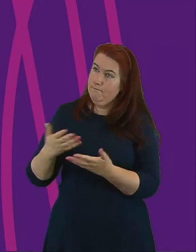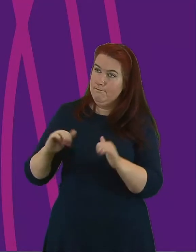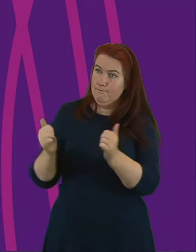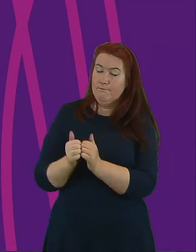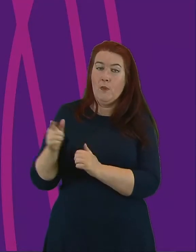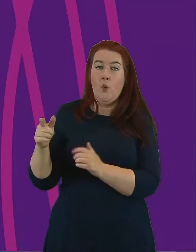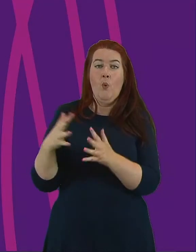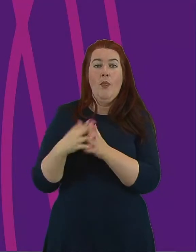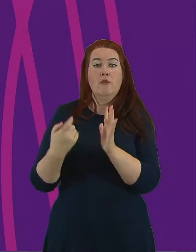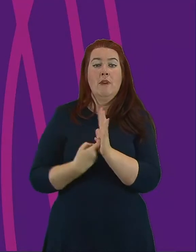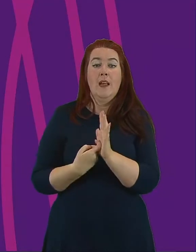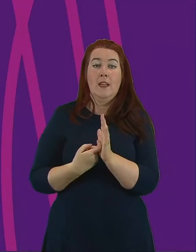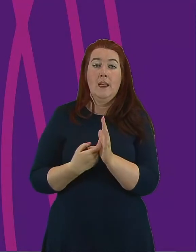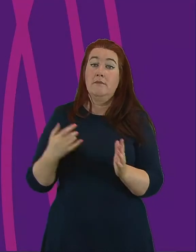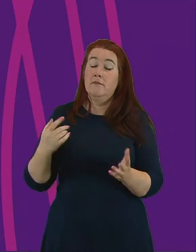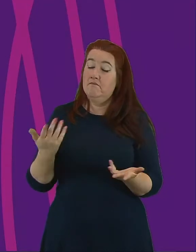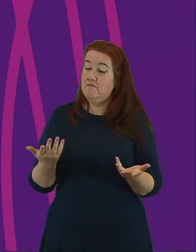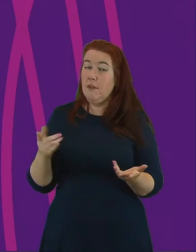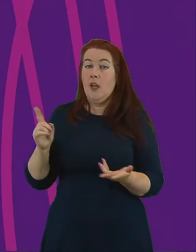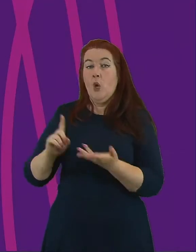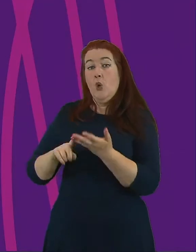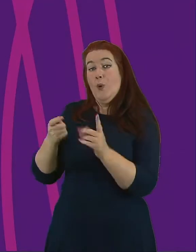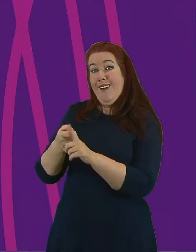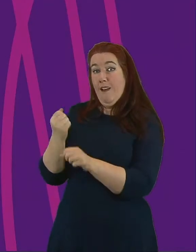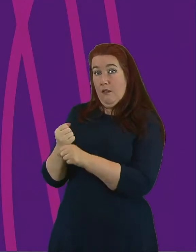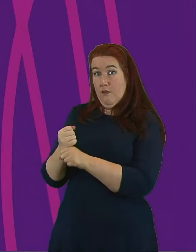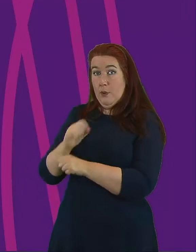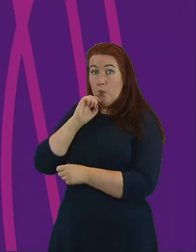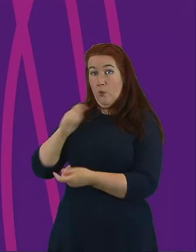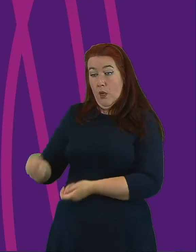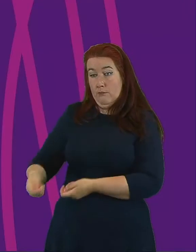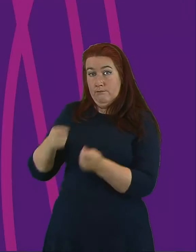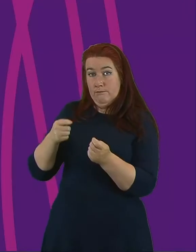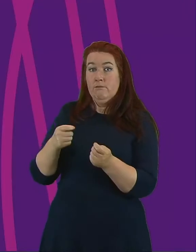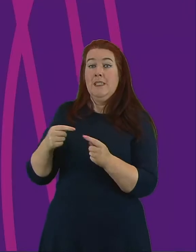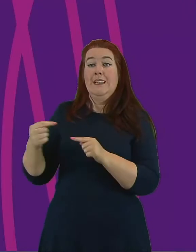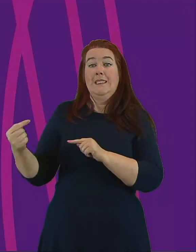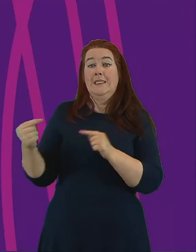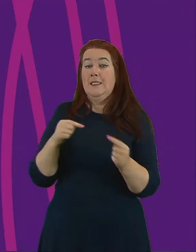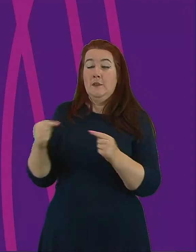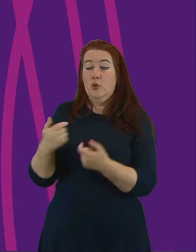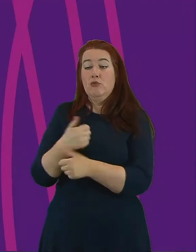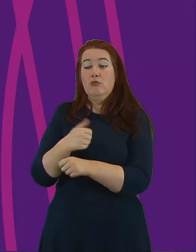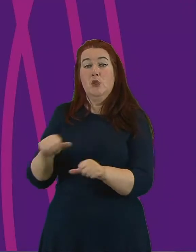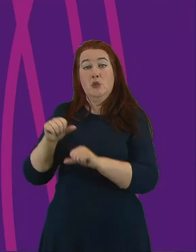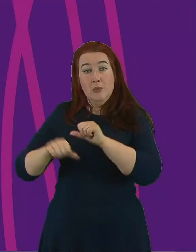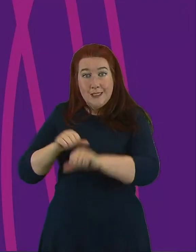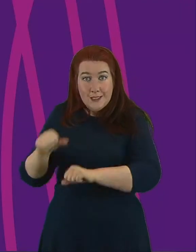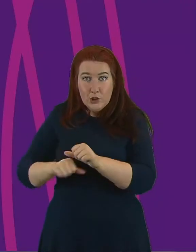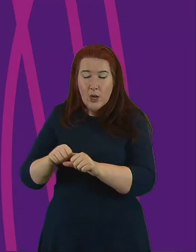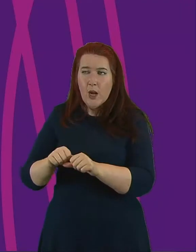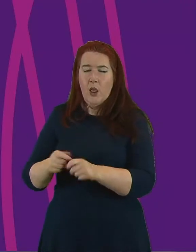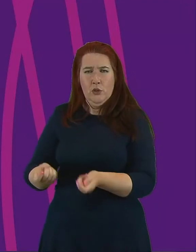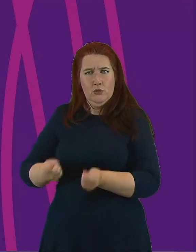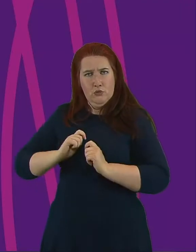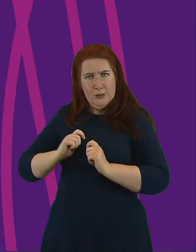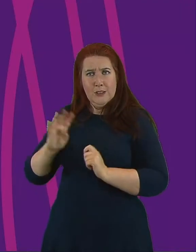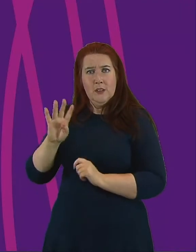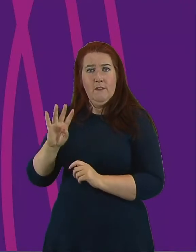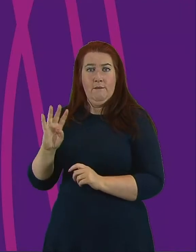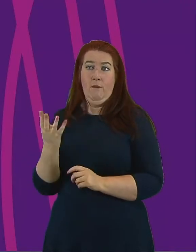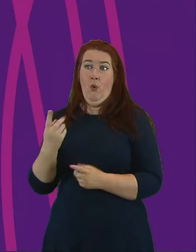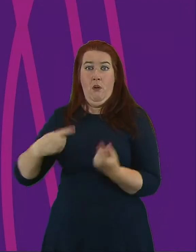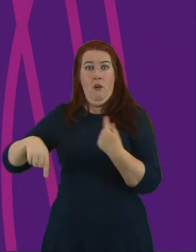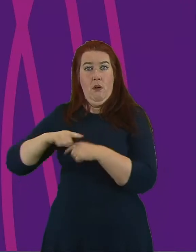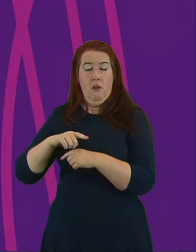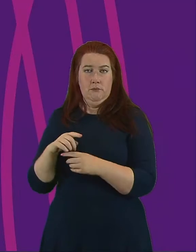the UK government was to bring a dispute resolution procedure and a set of arrangements that treated the four nations of these islands as equals, we